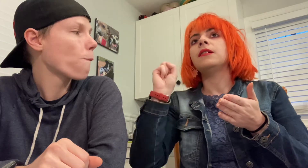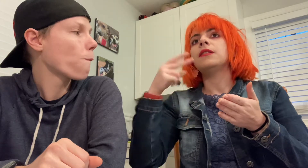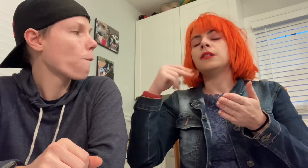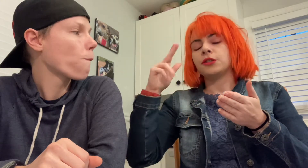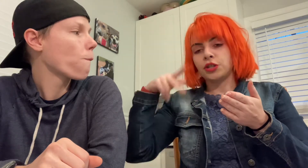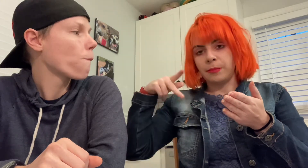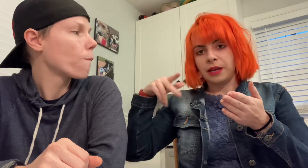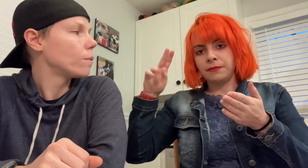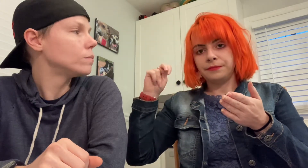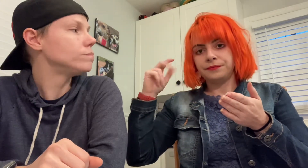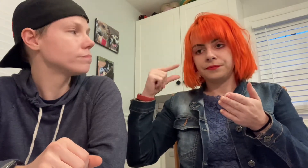shipping